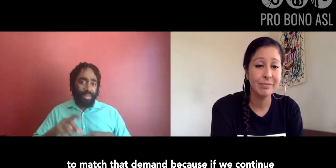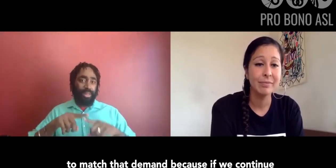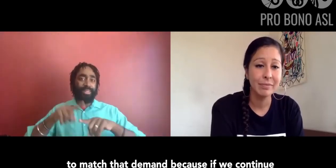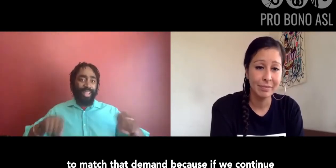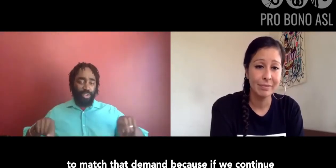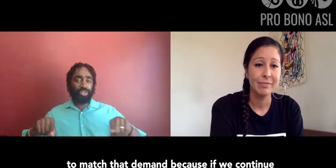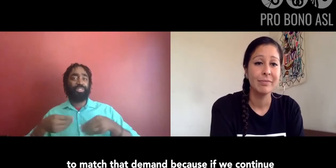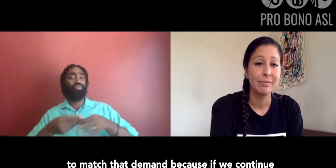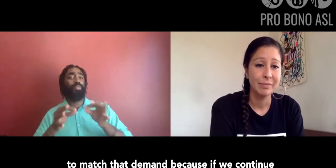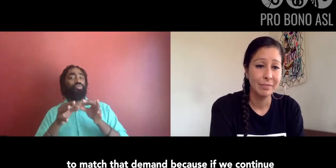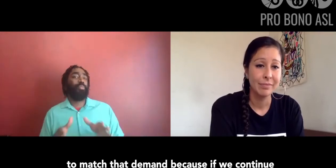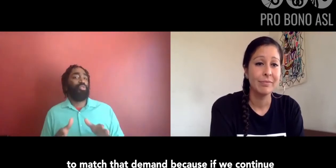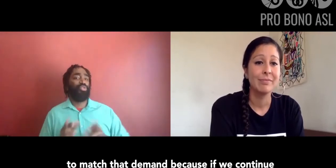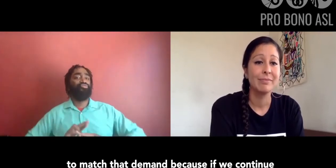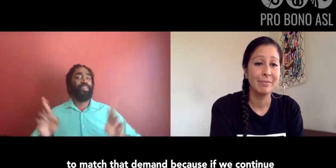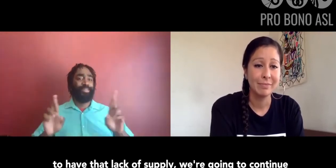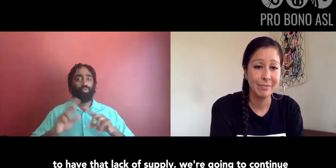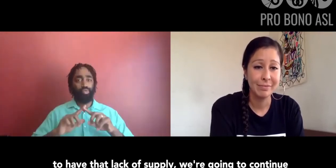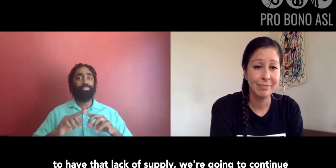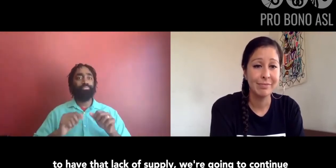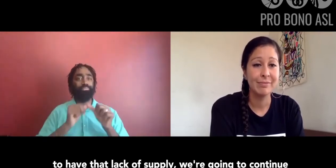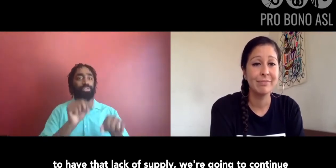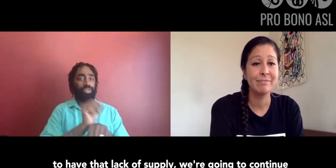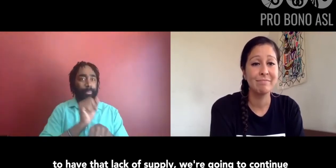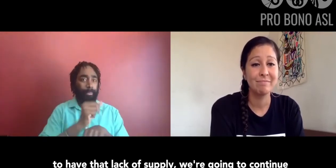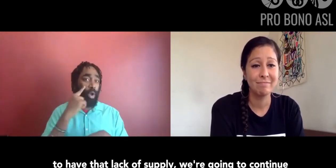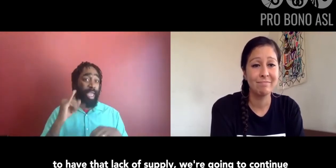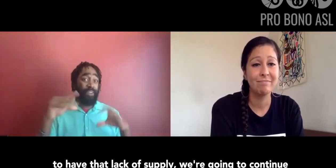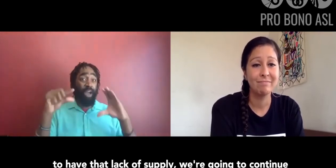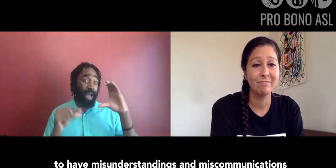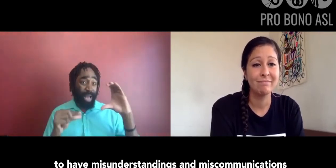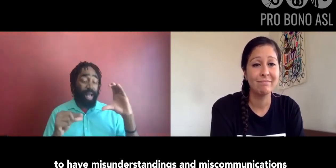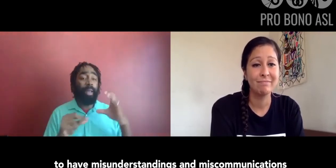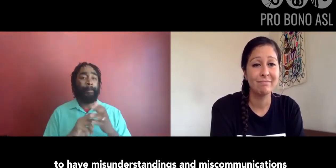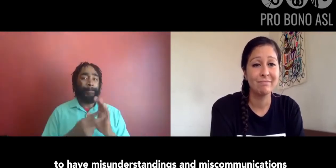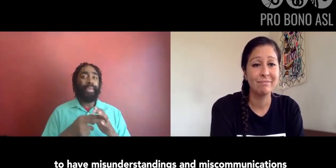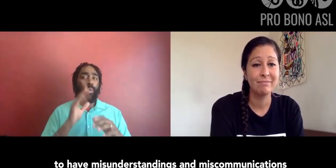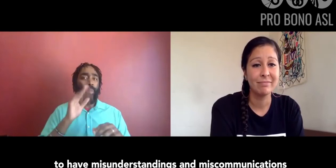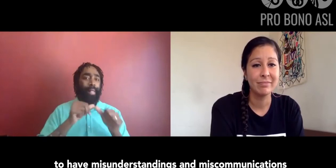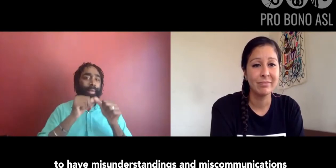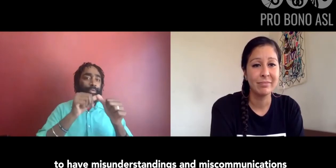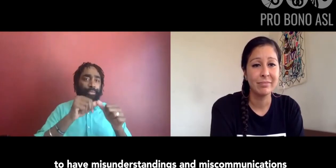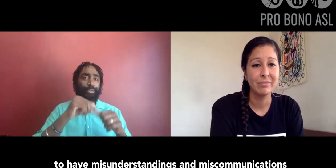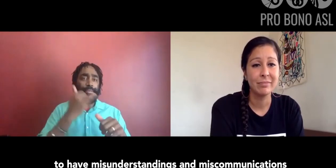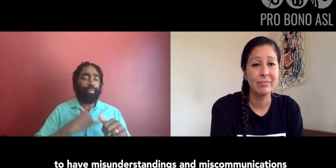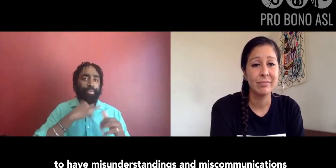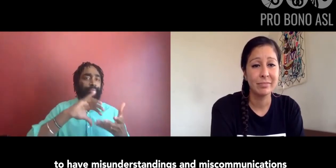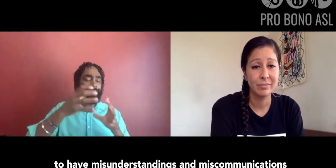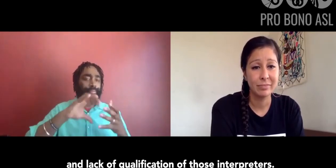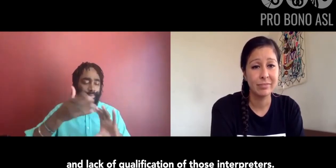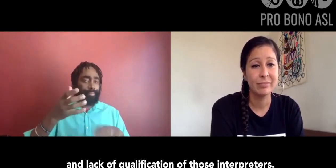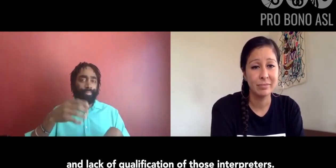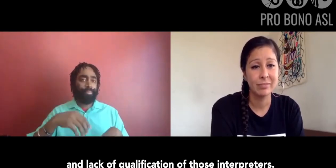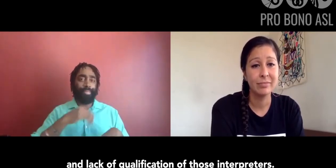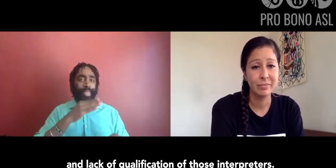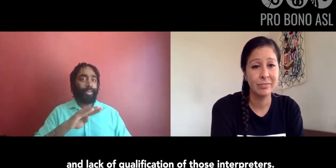that demand. Because if we continue to have that lack of supply, we're going to continue to have misunderstandings and miscommunication